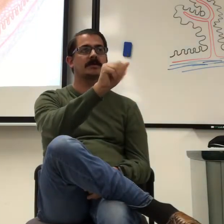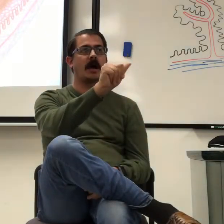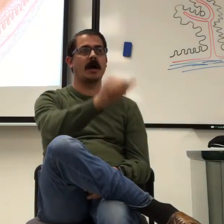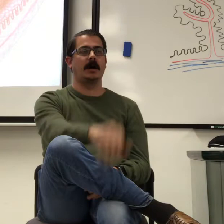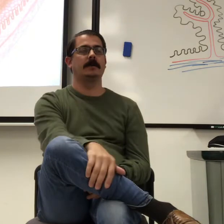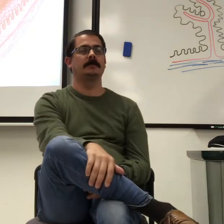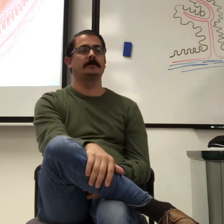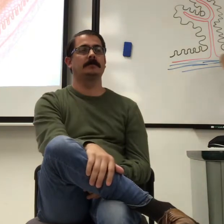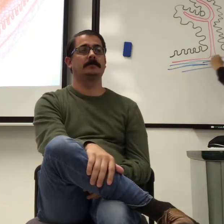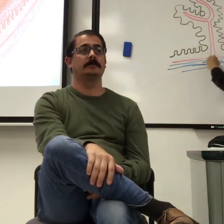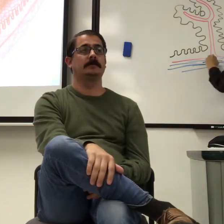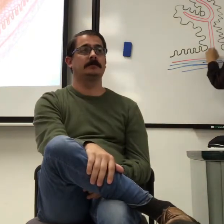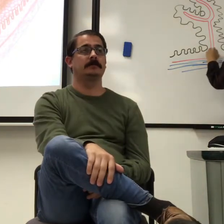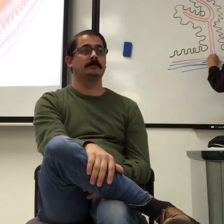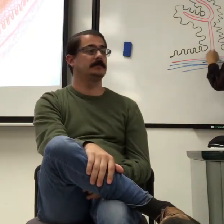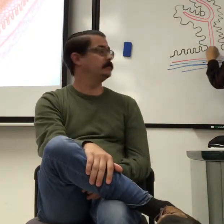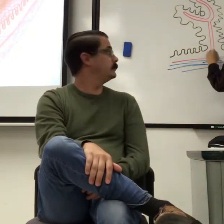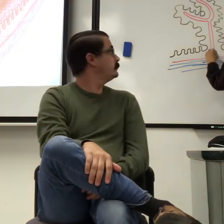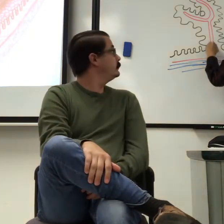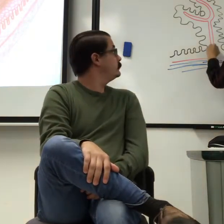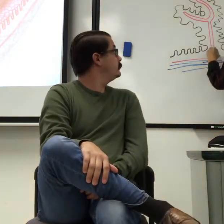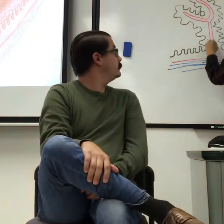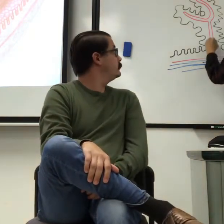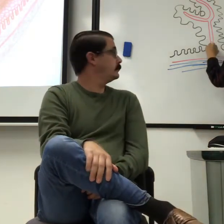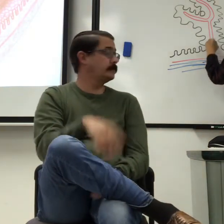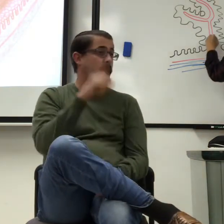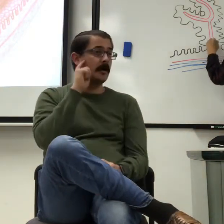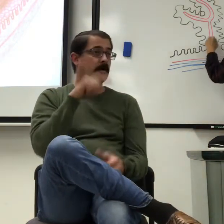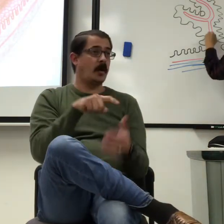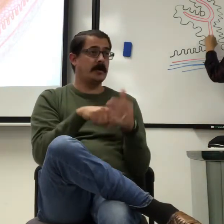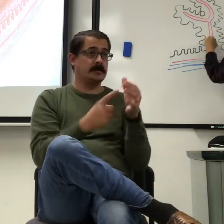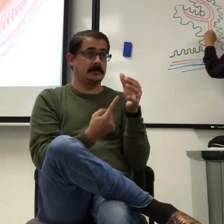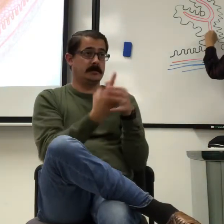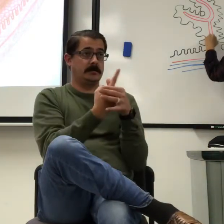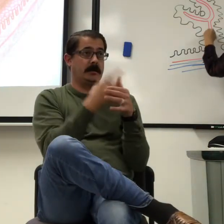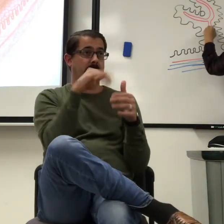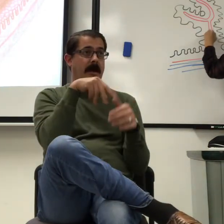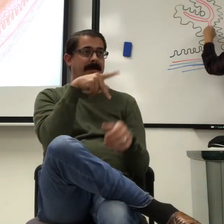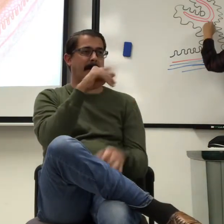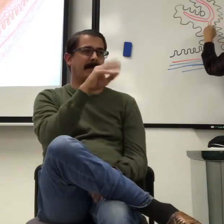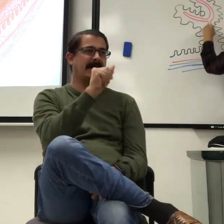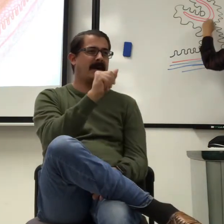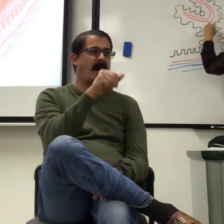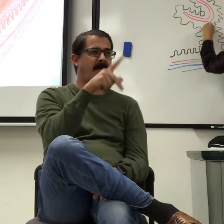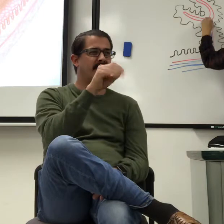Now notice that it goes all up into here, into this plica fold.